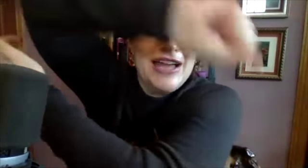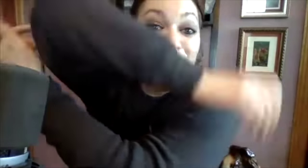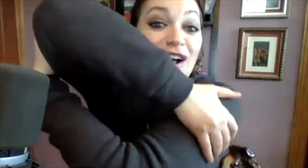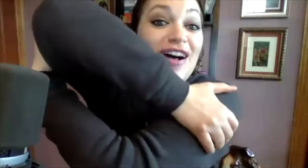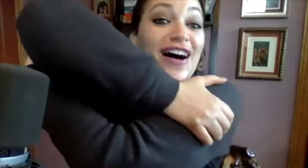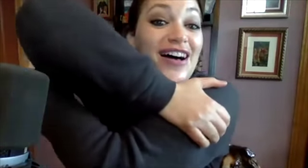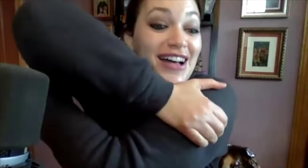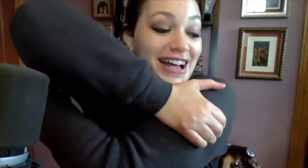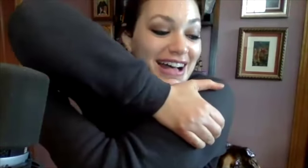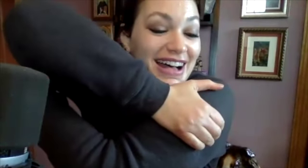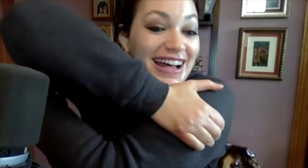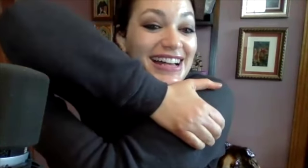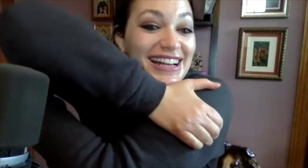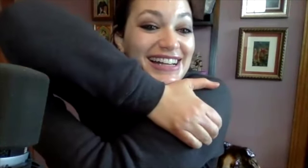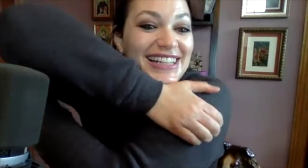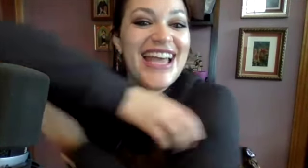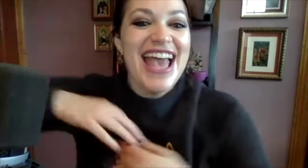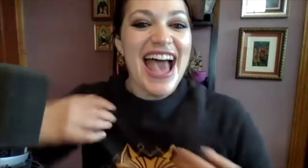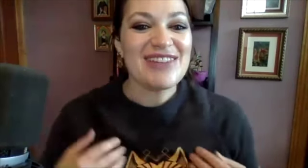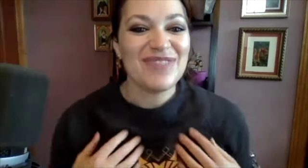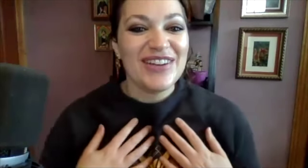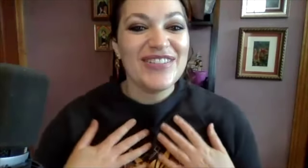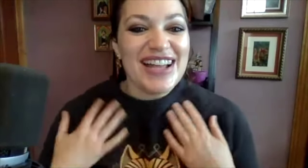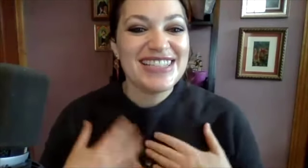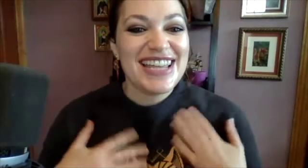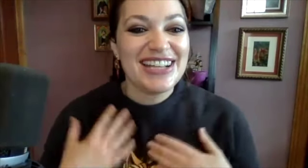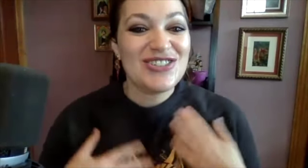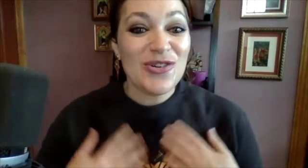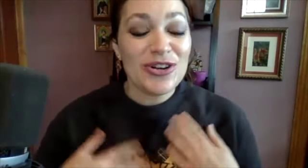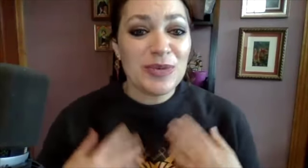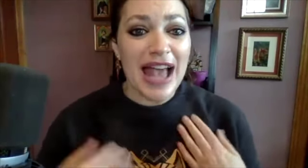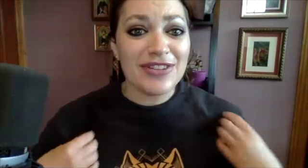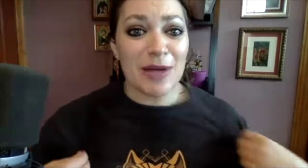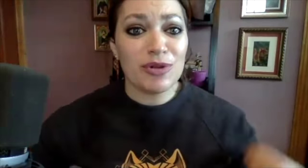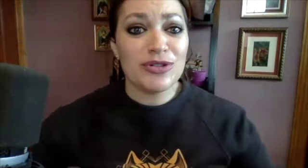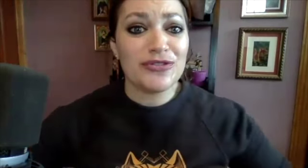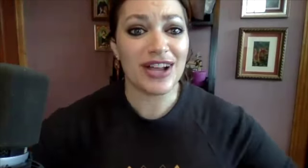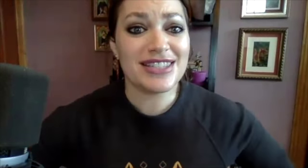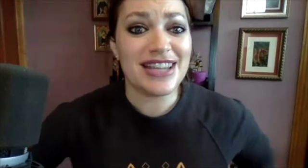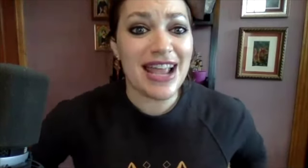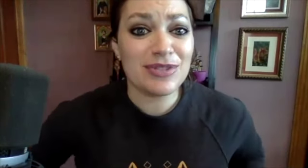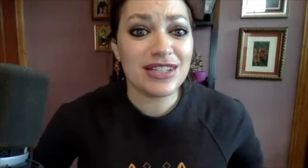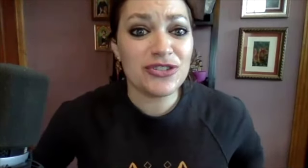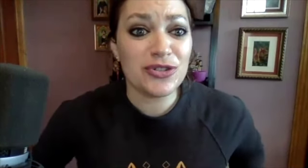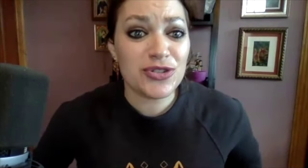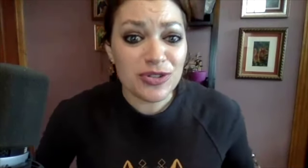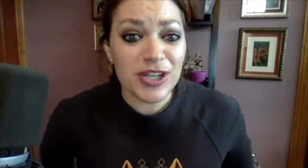camera hug. Happy Wednesday, George. We have a couple new friends today. I'm just going to introduce you really